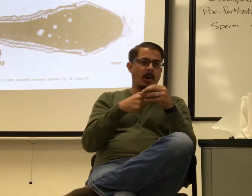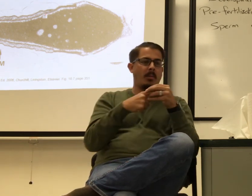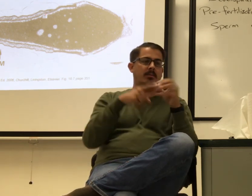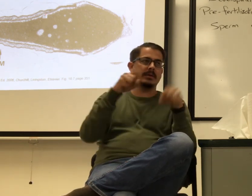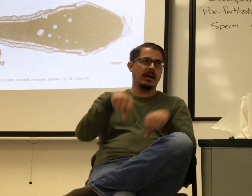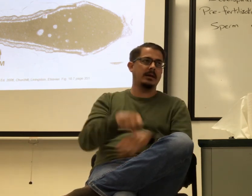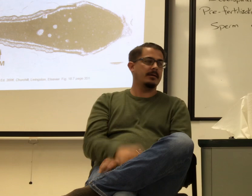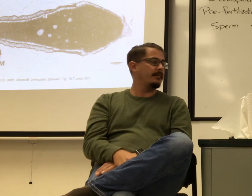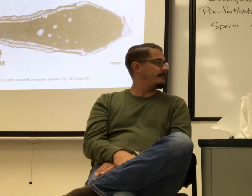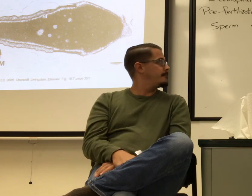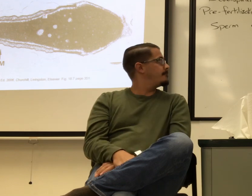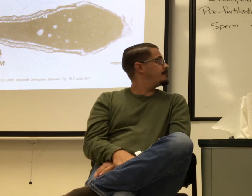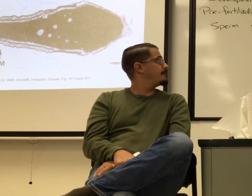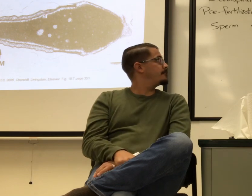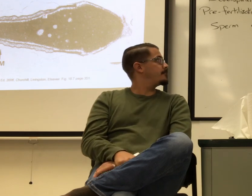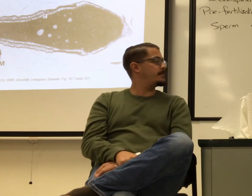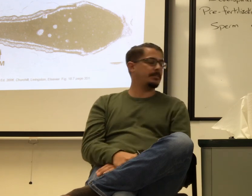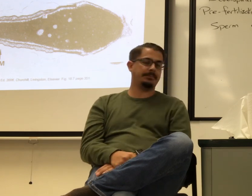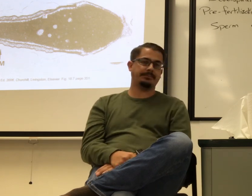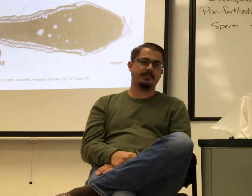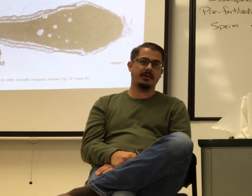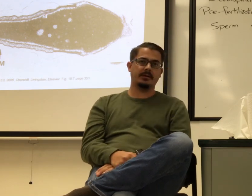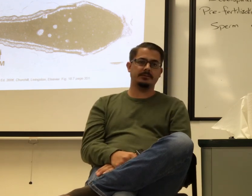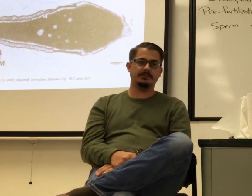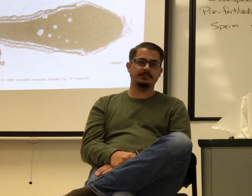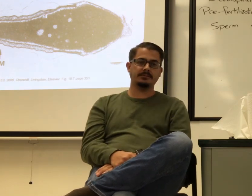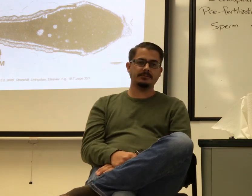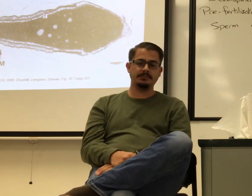Close to oocyte.